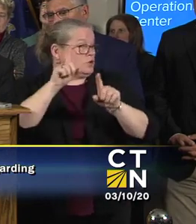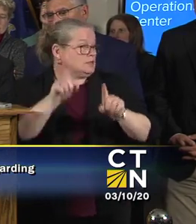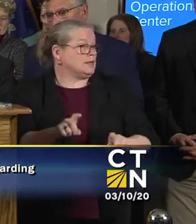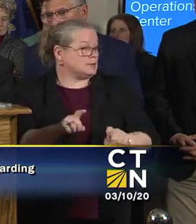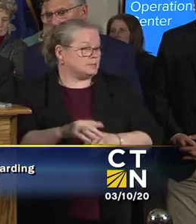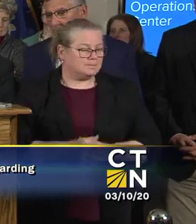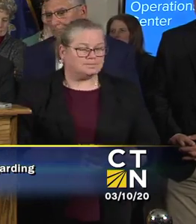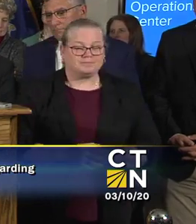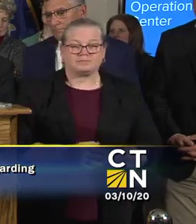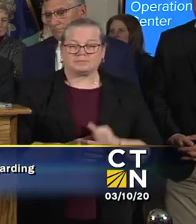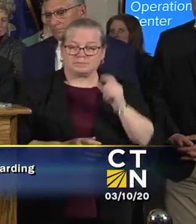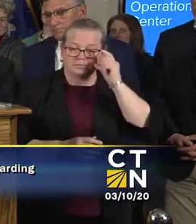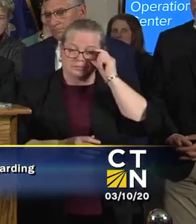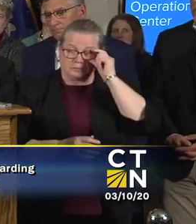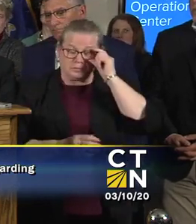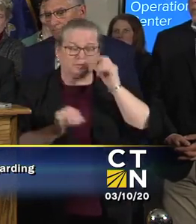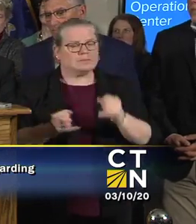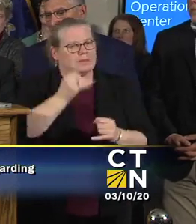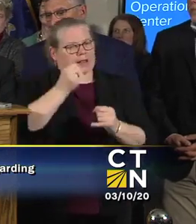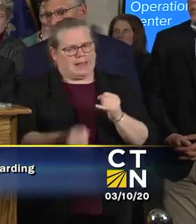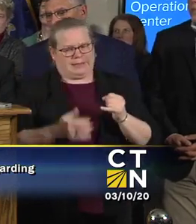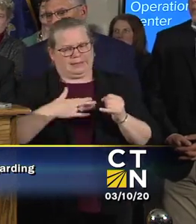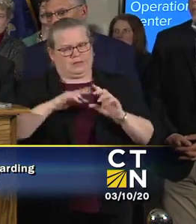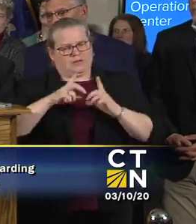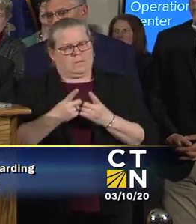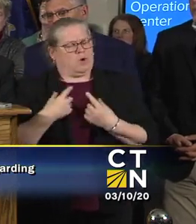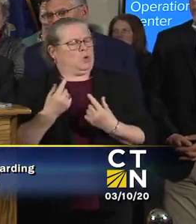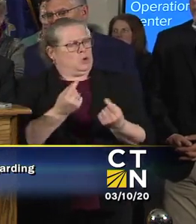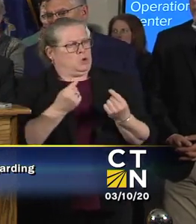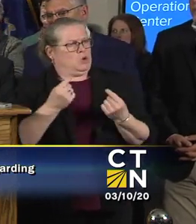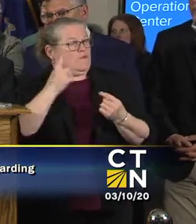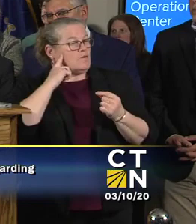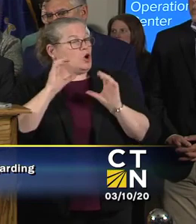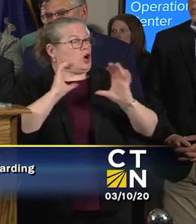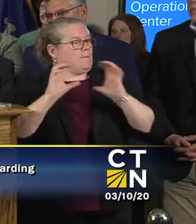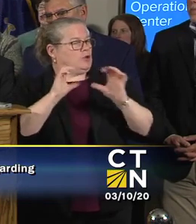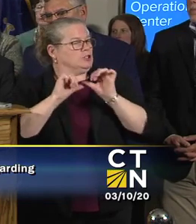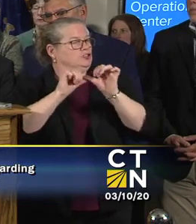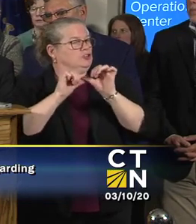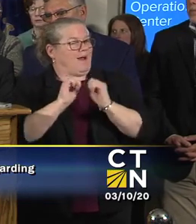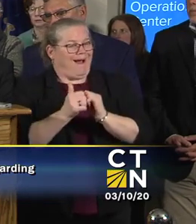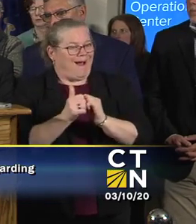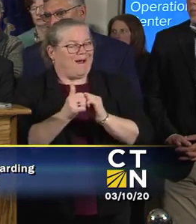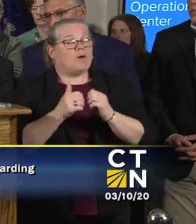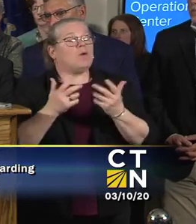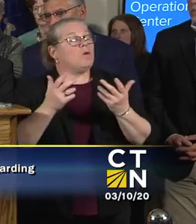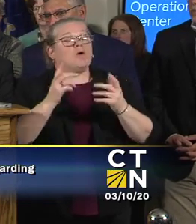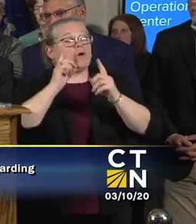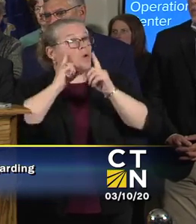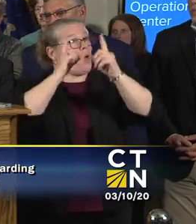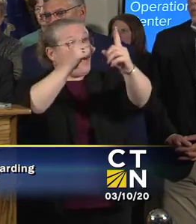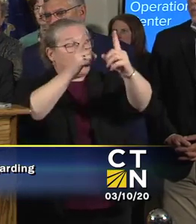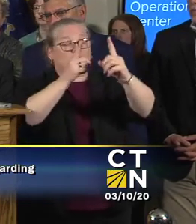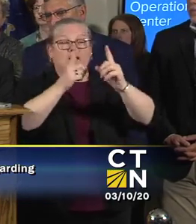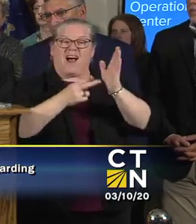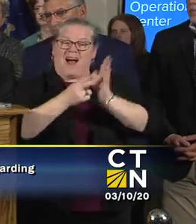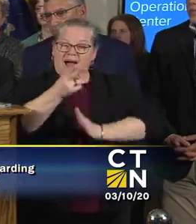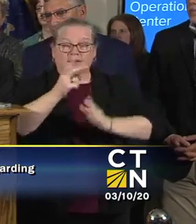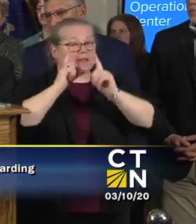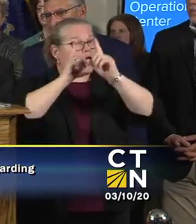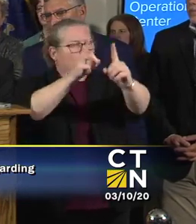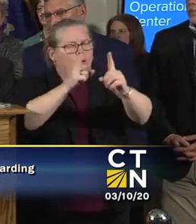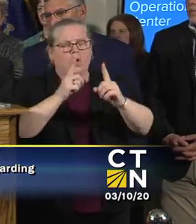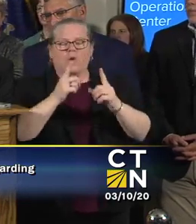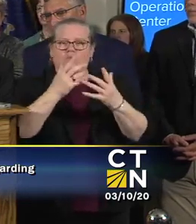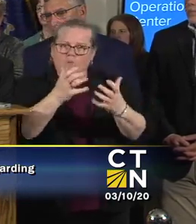Lastly, I want to talk about what we're doing as a department to continue the communication. And we're forever trying to strive, honestly, to improve our